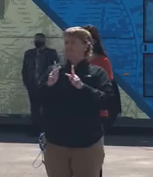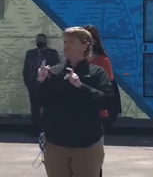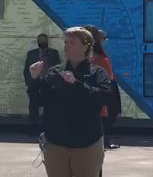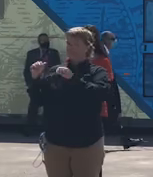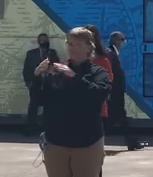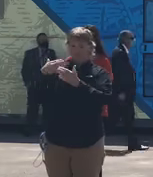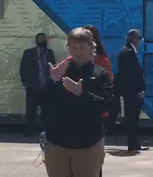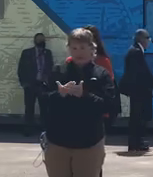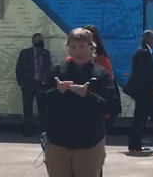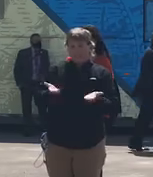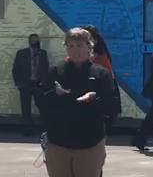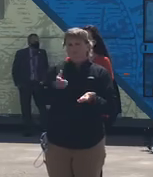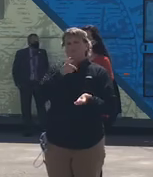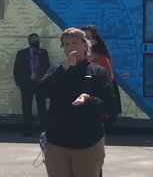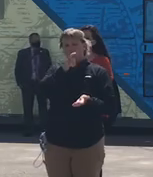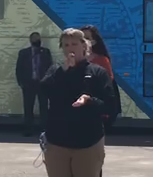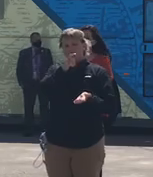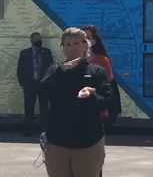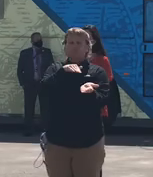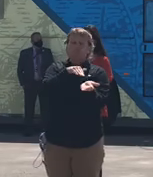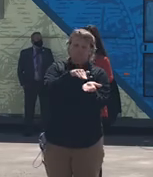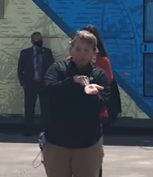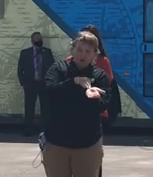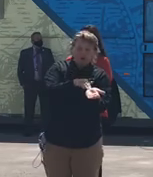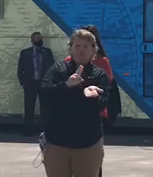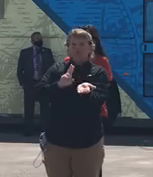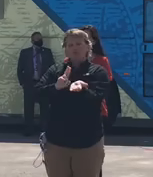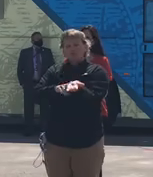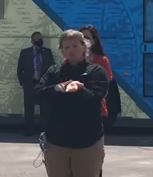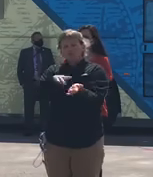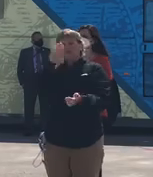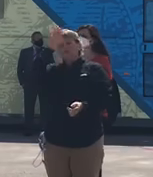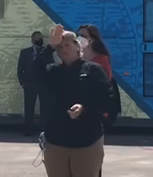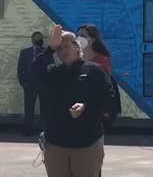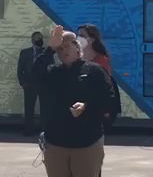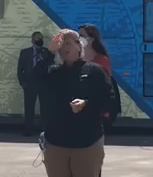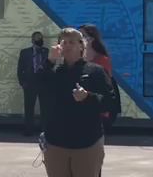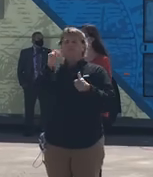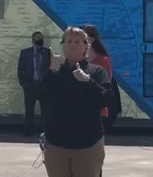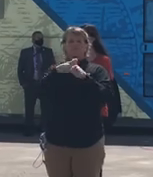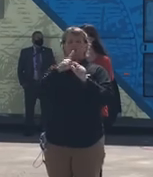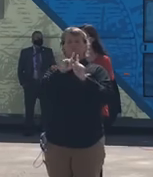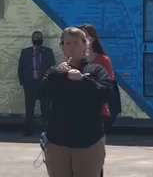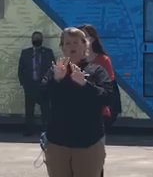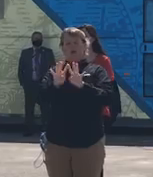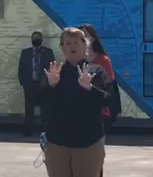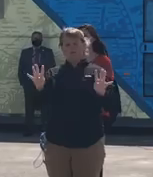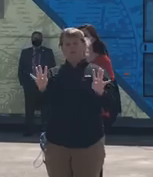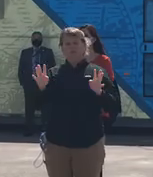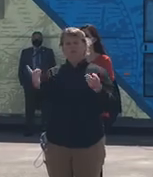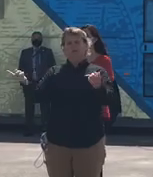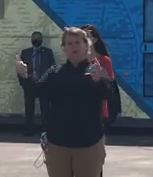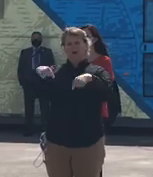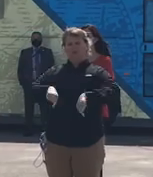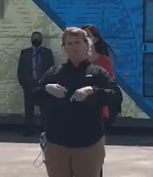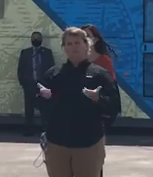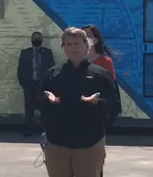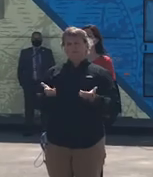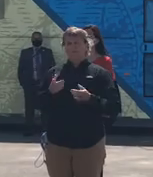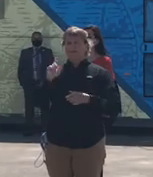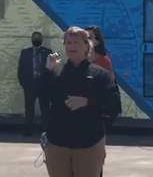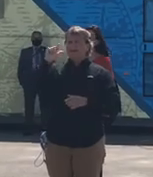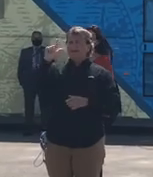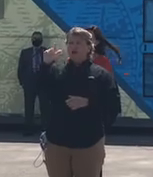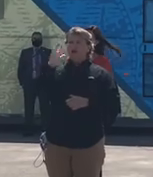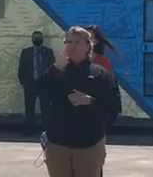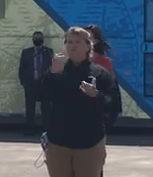responders, just because they're the most likely to have been exposed. But I think the strategy would be, to expand that